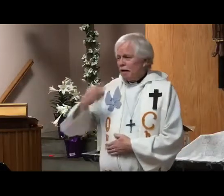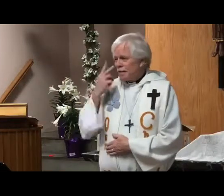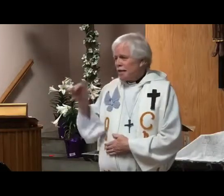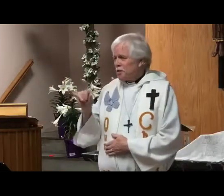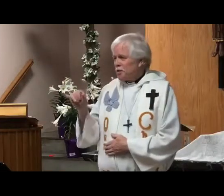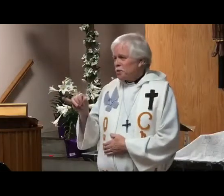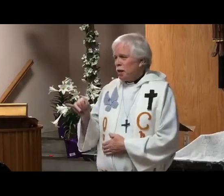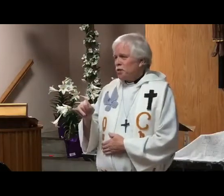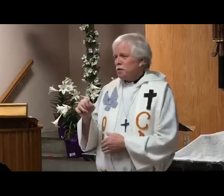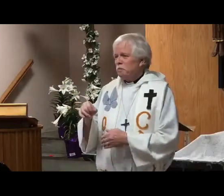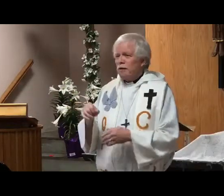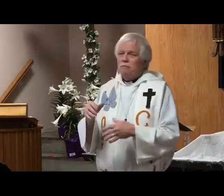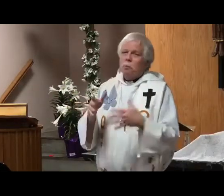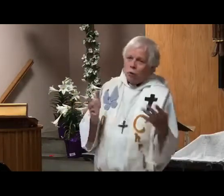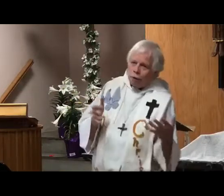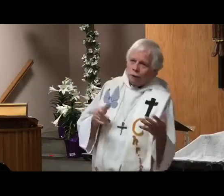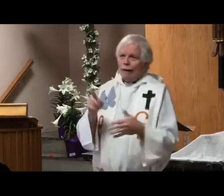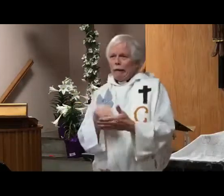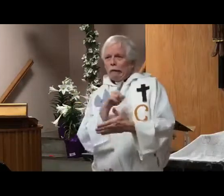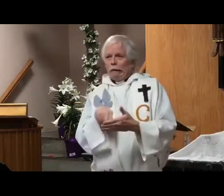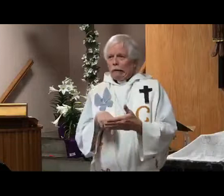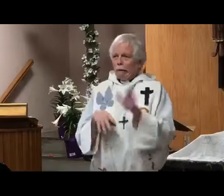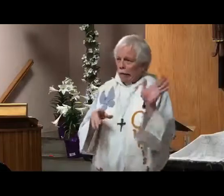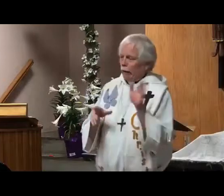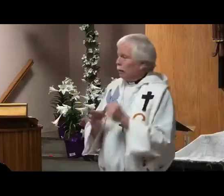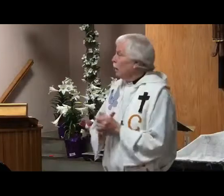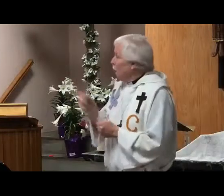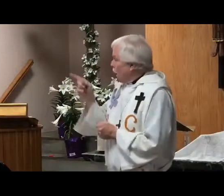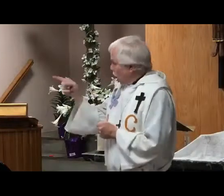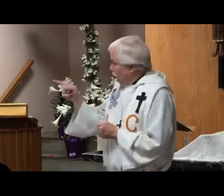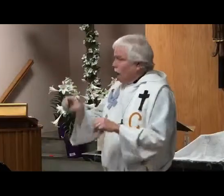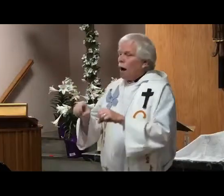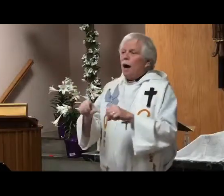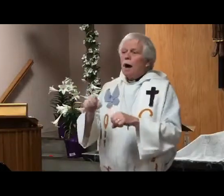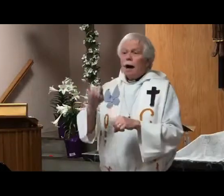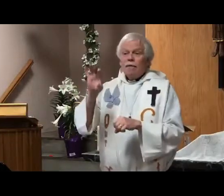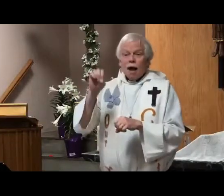I haven't yet seen it too, so I shouldn't be really that critical.